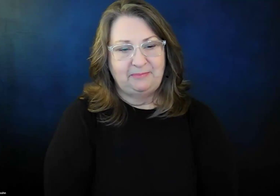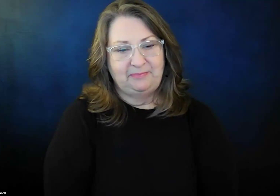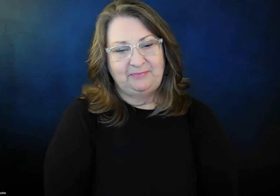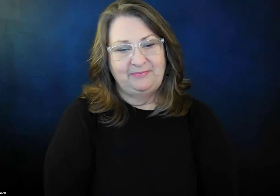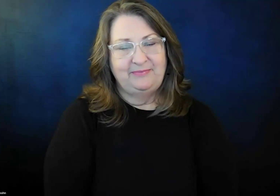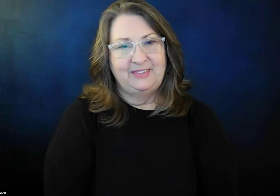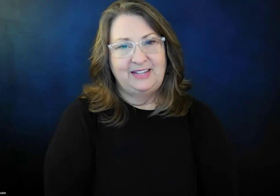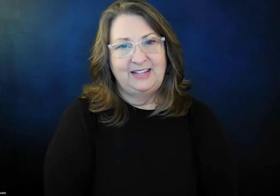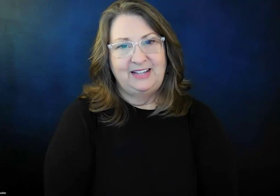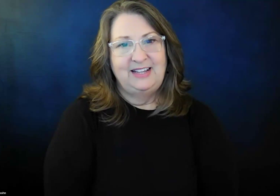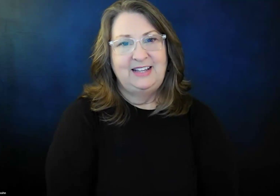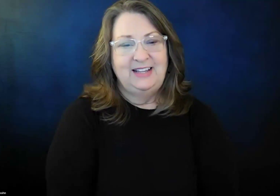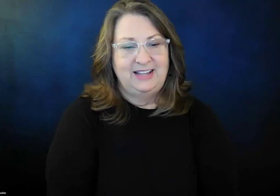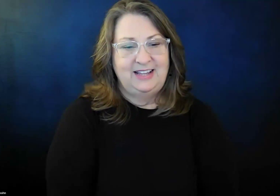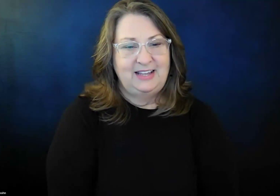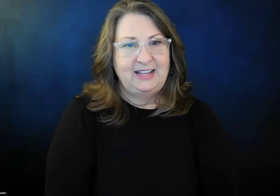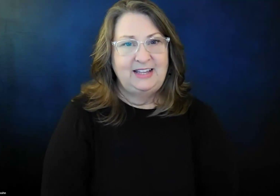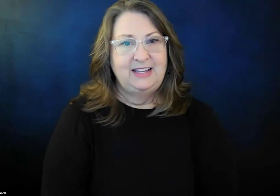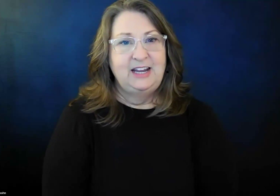that.